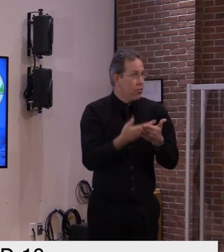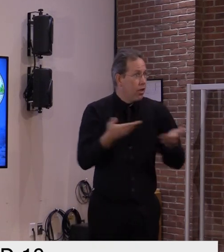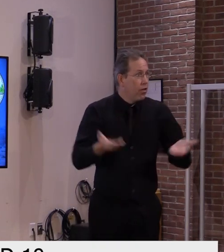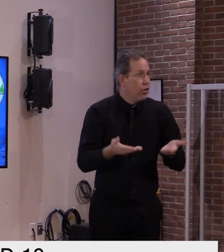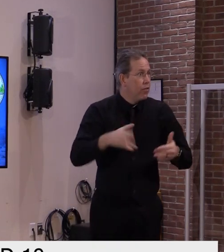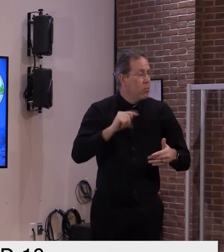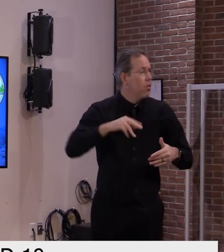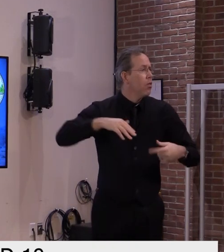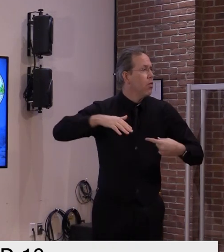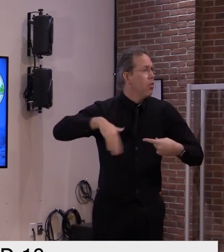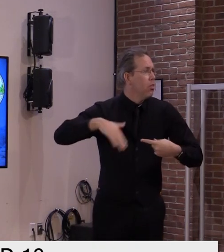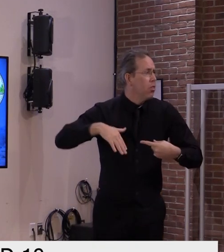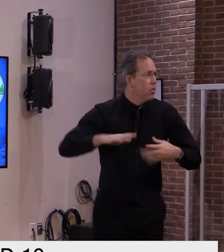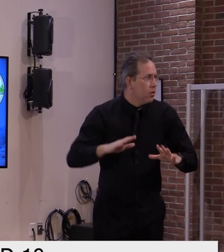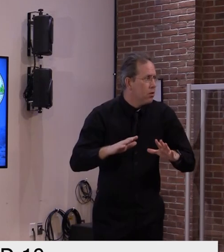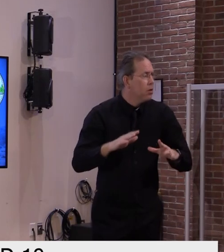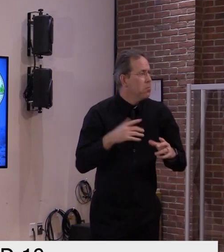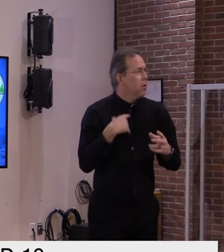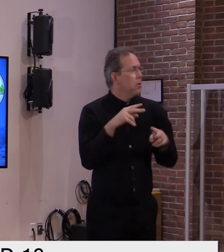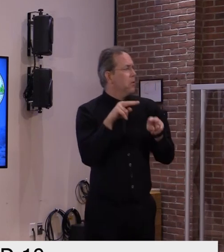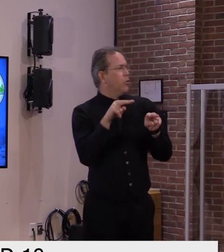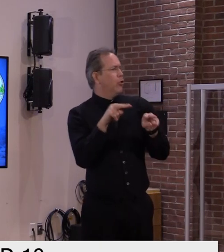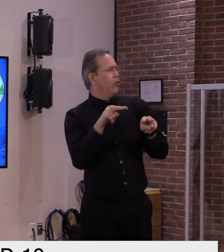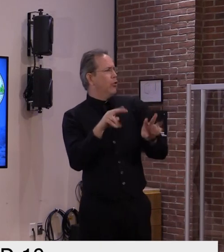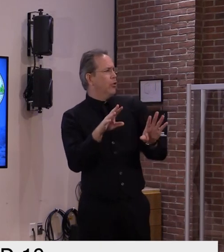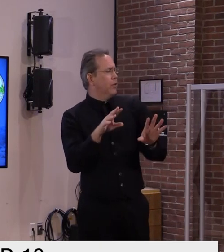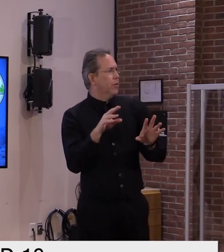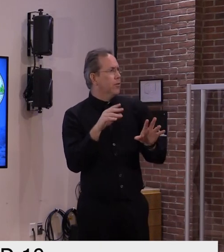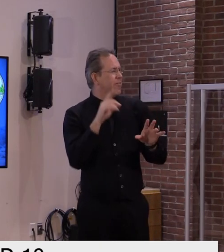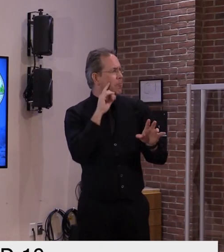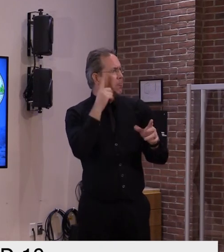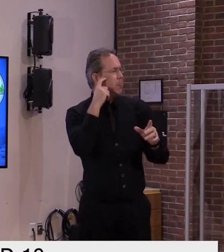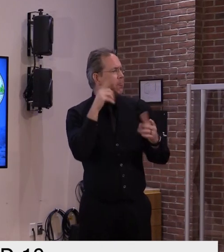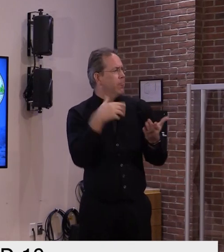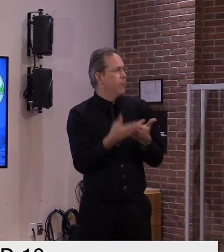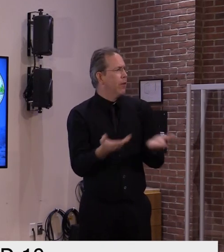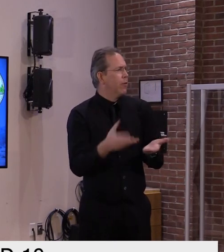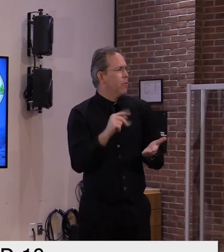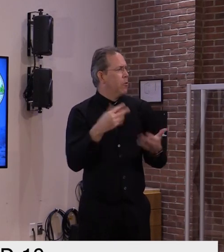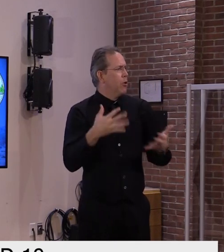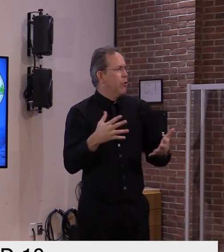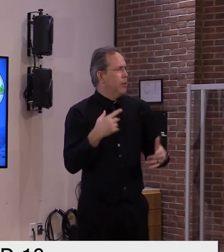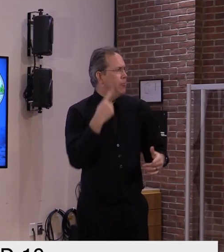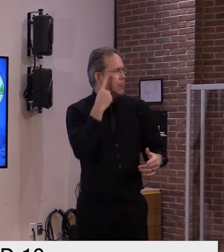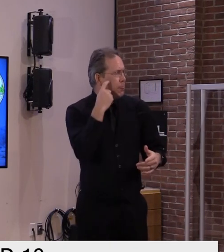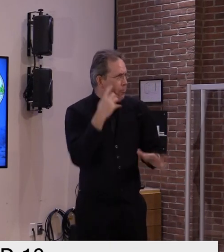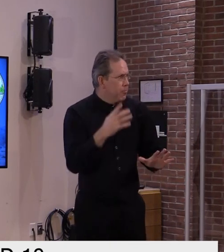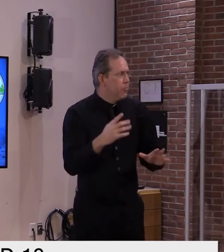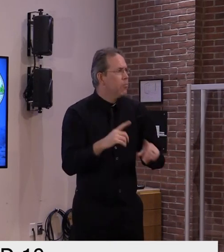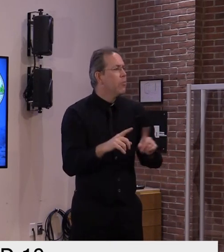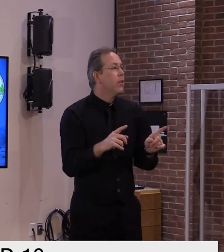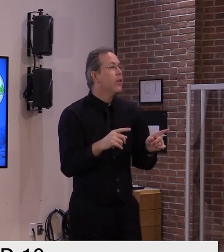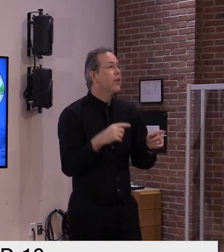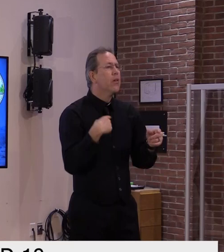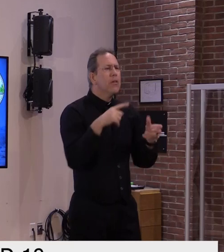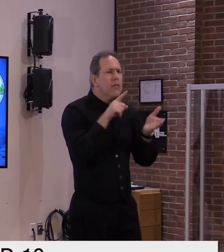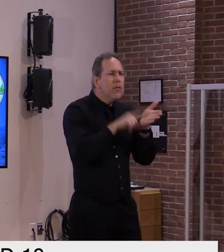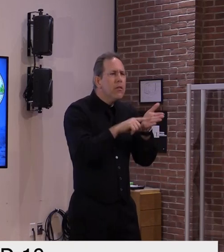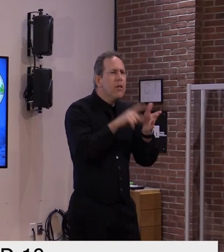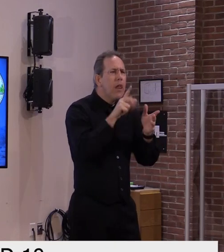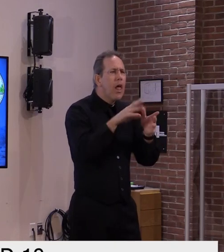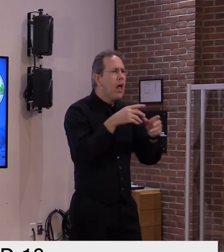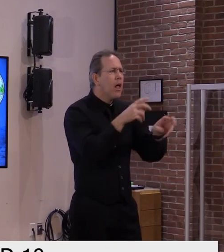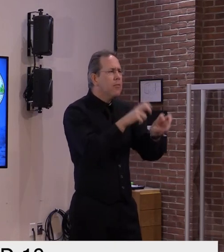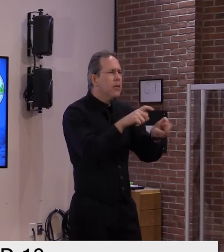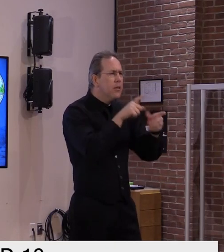Our state public health laboratory continues to work with the UVM laboratory on developing ways to more rapidly perform